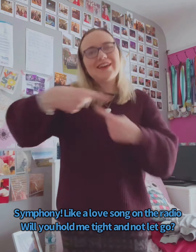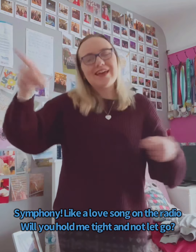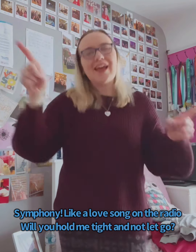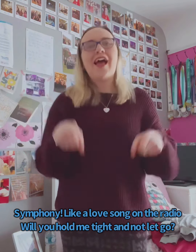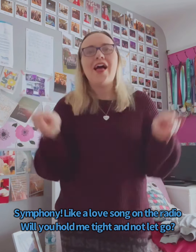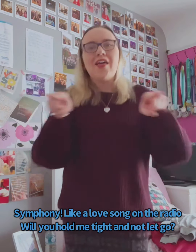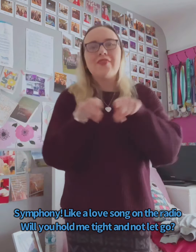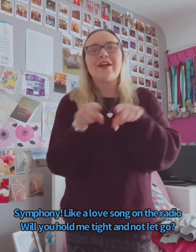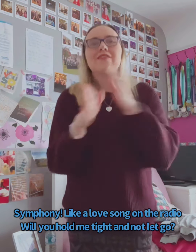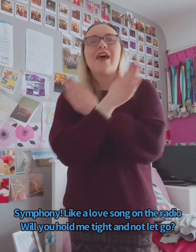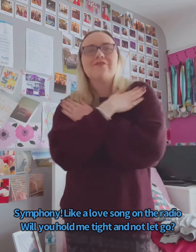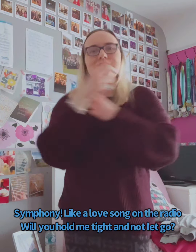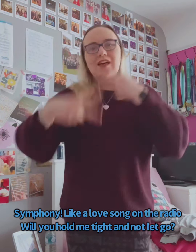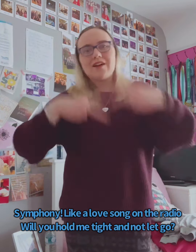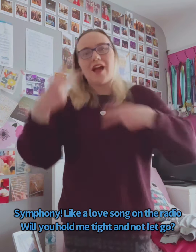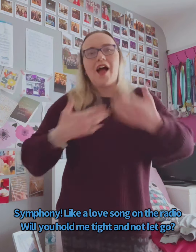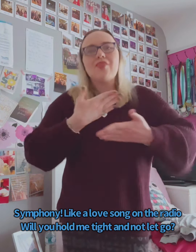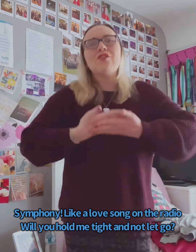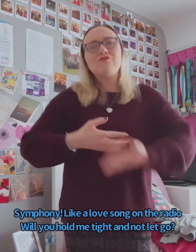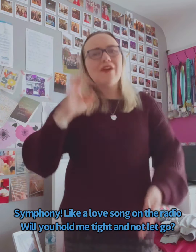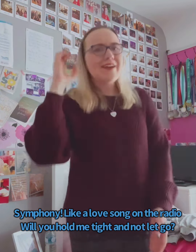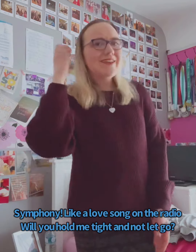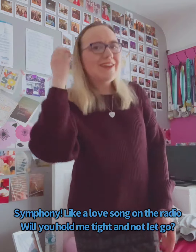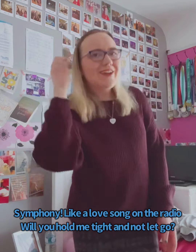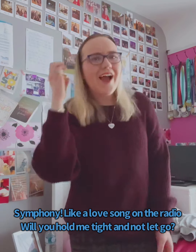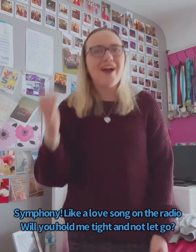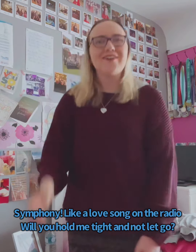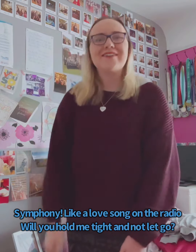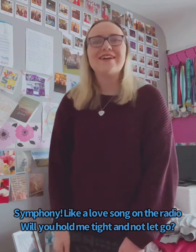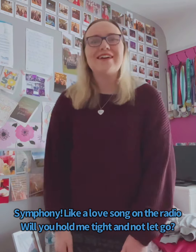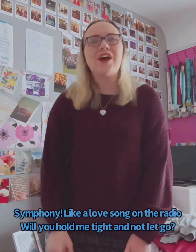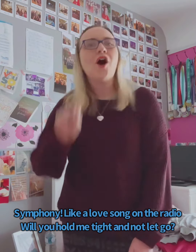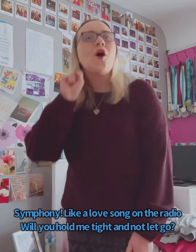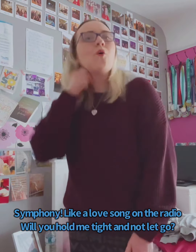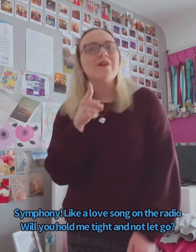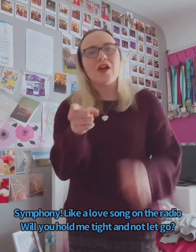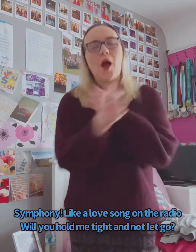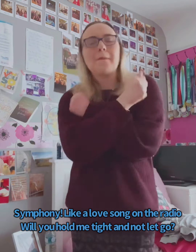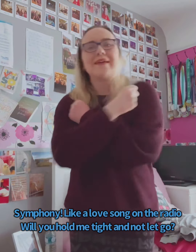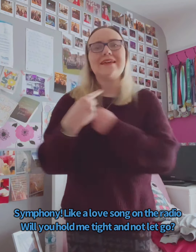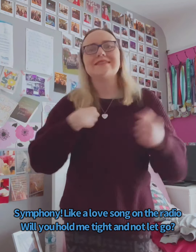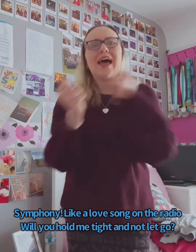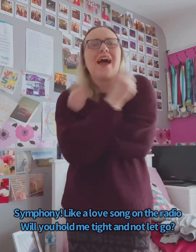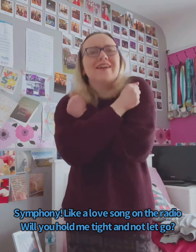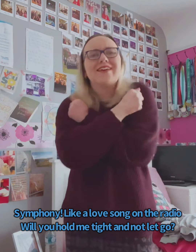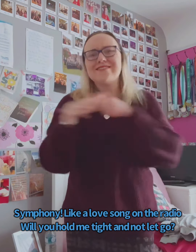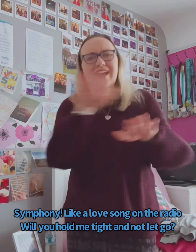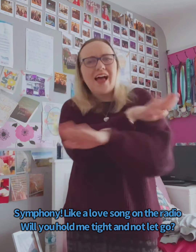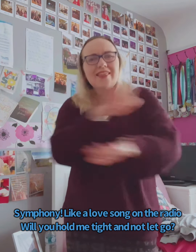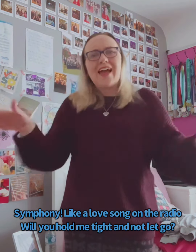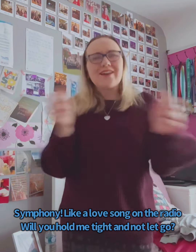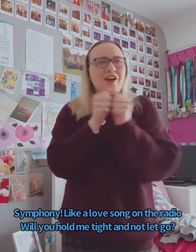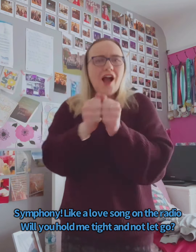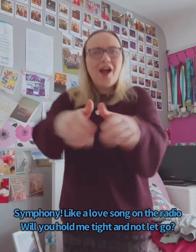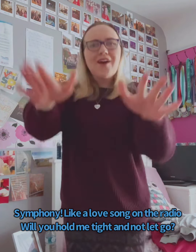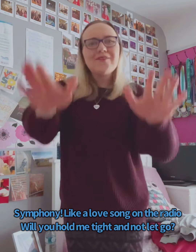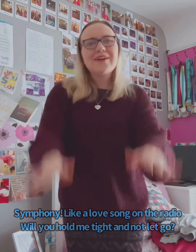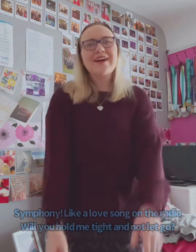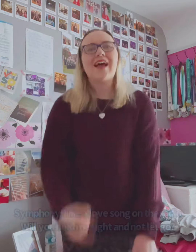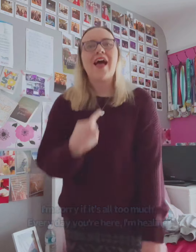Symphony Like a last song on the radio We hold me tight and not let